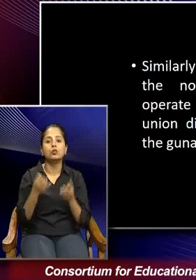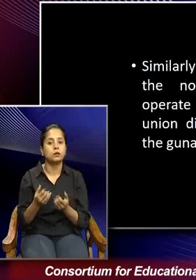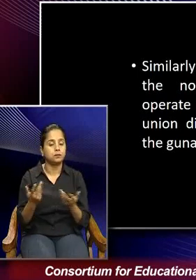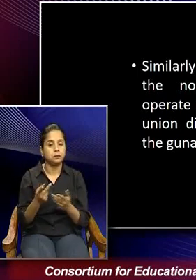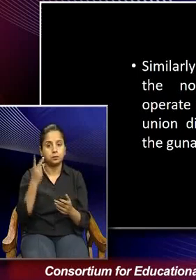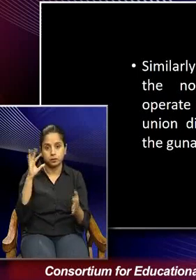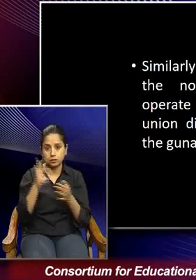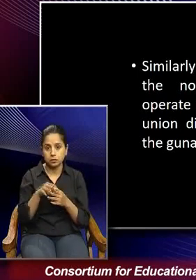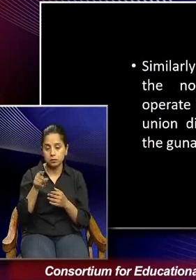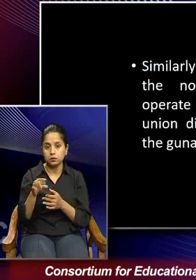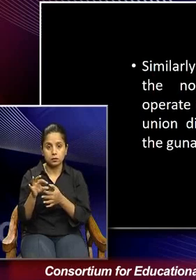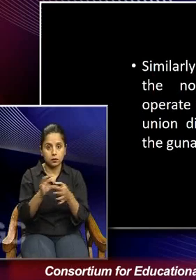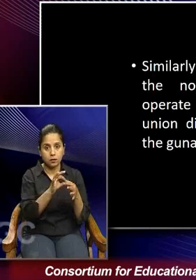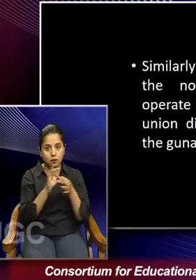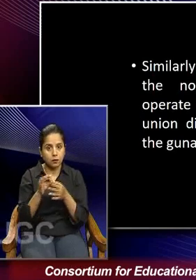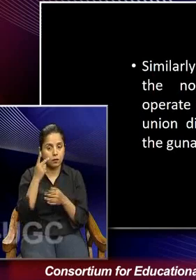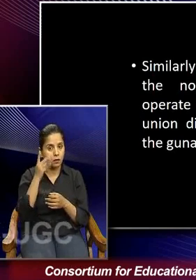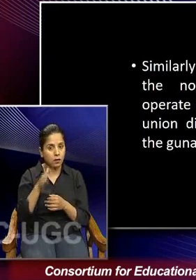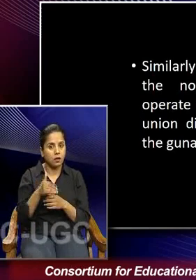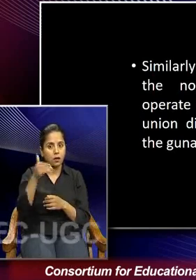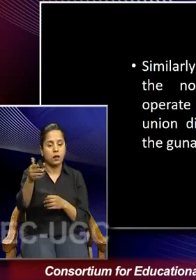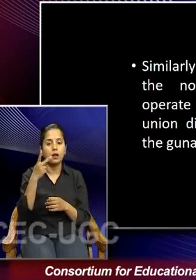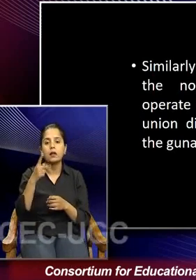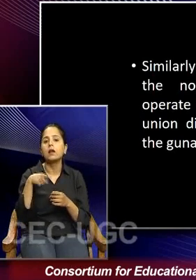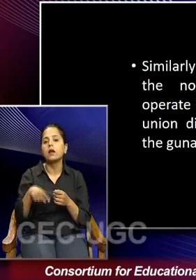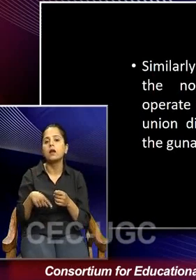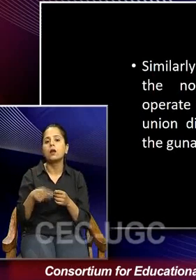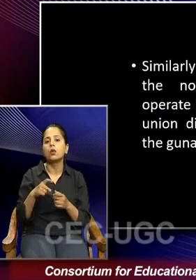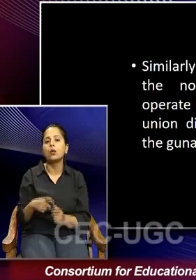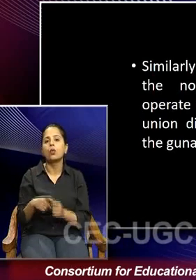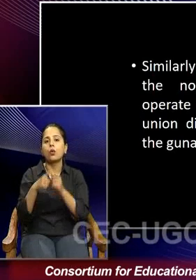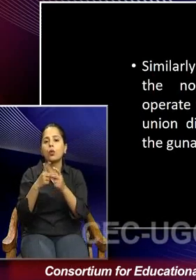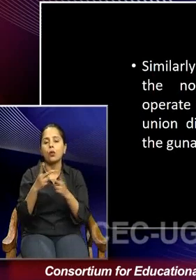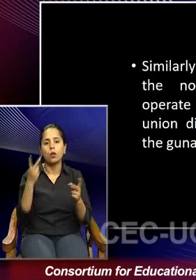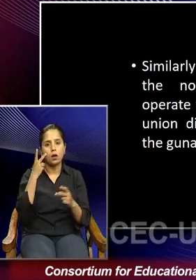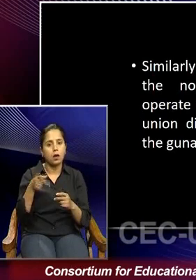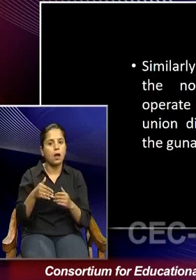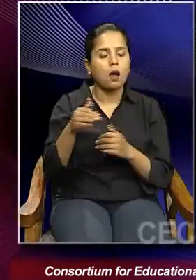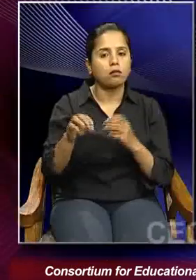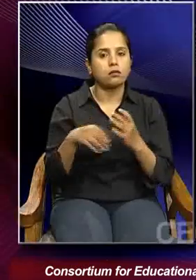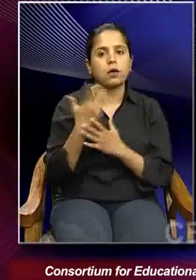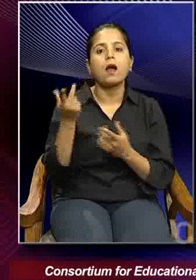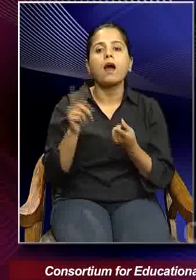this union, it disturbs the equilibrium of the gunas and lead to the evolution.